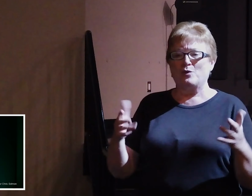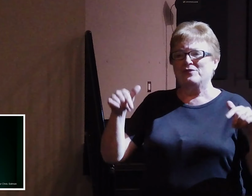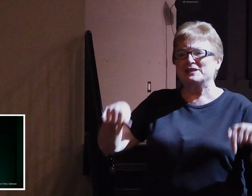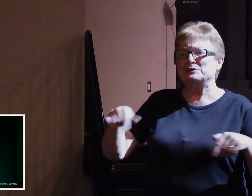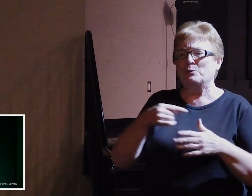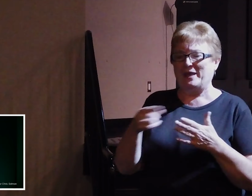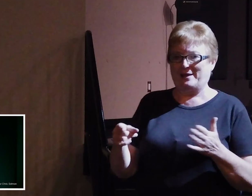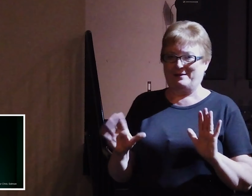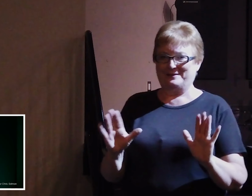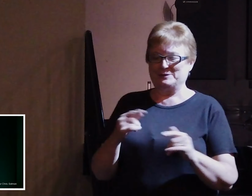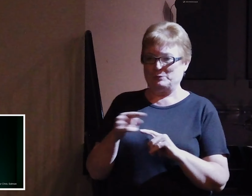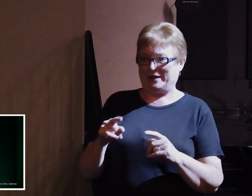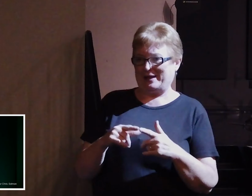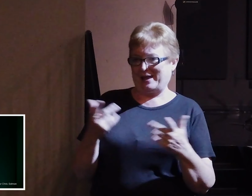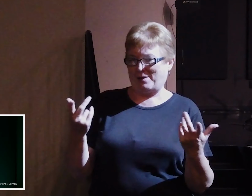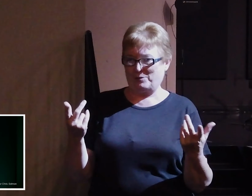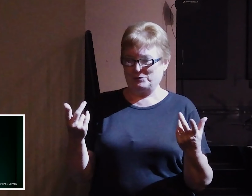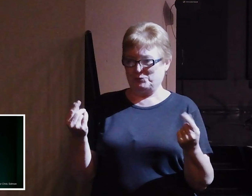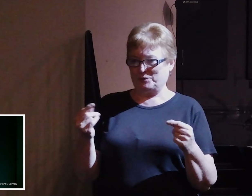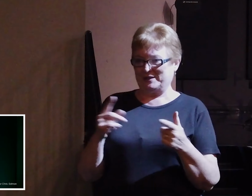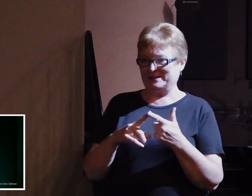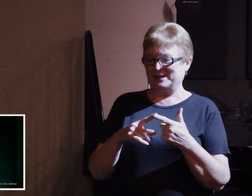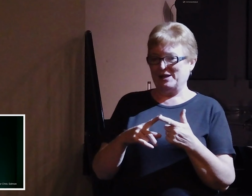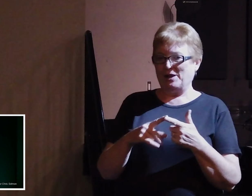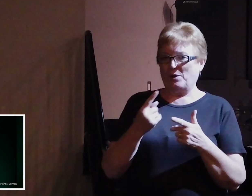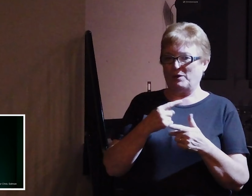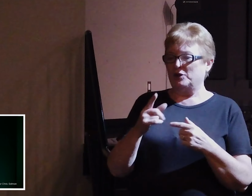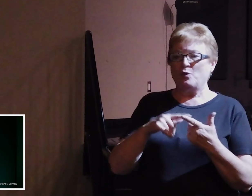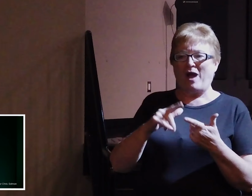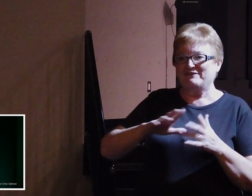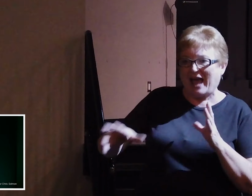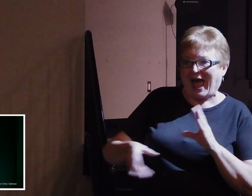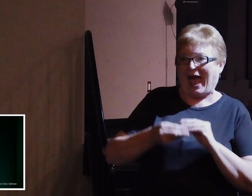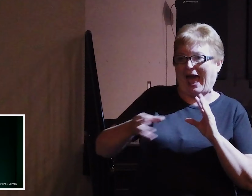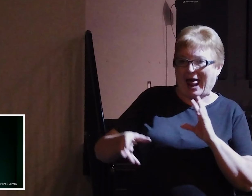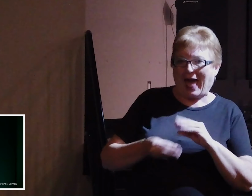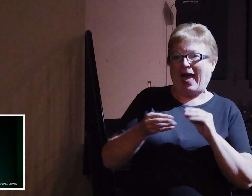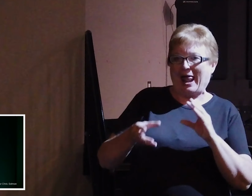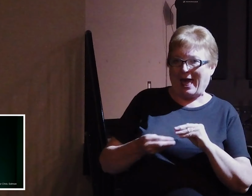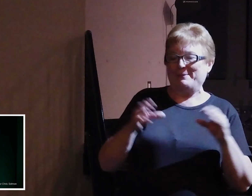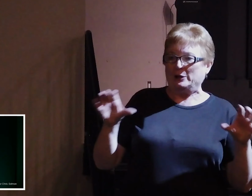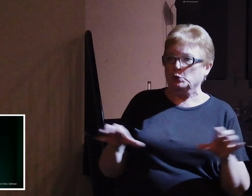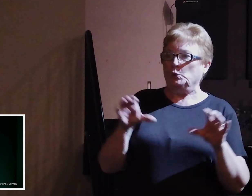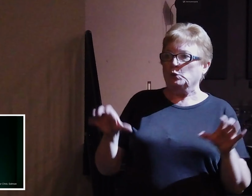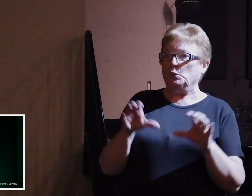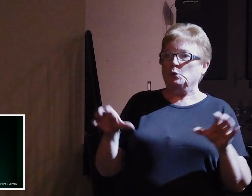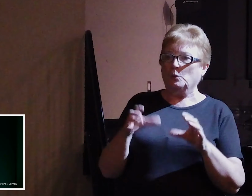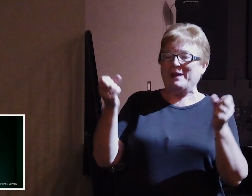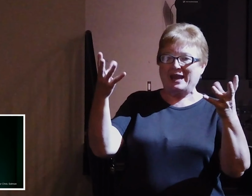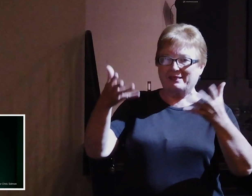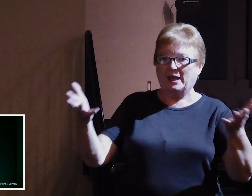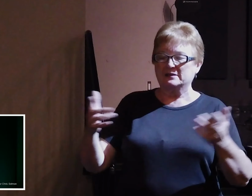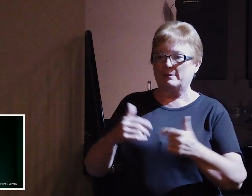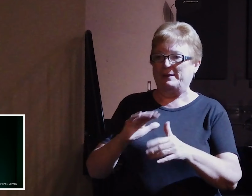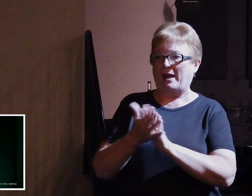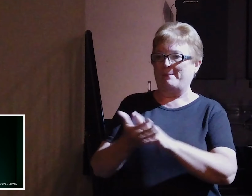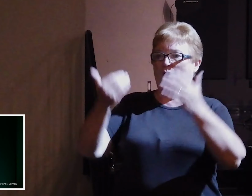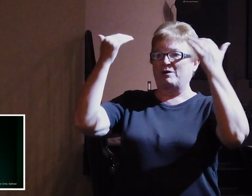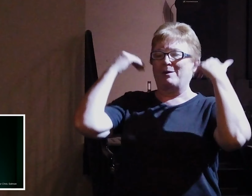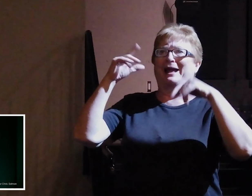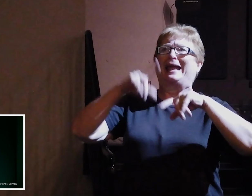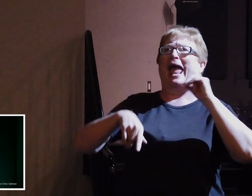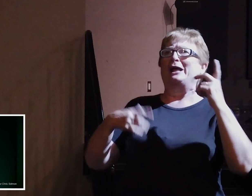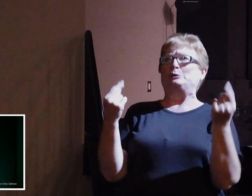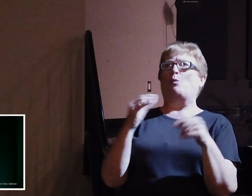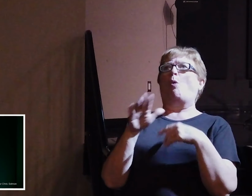don't have to add 10 things to your list. You don't have to add a whole laundry list of items and be overwhelmed. Like, I can't do it all.